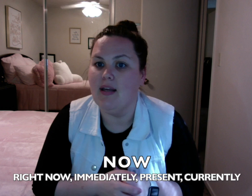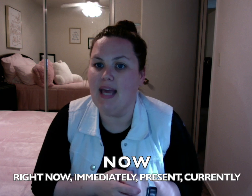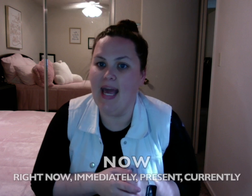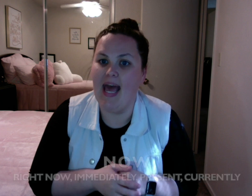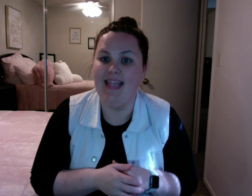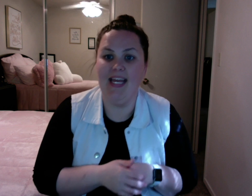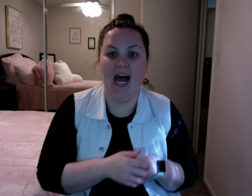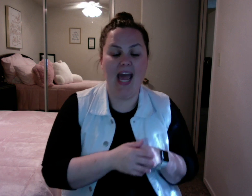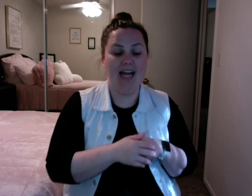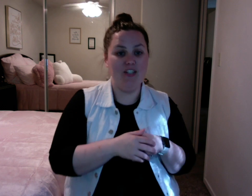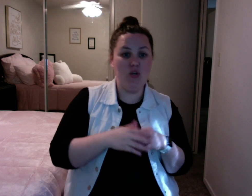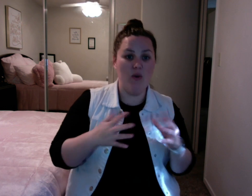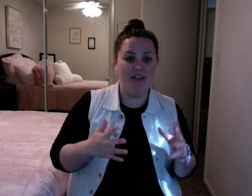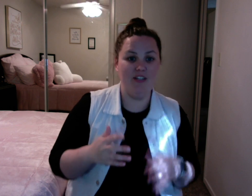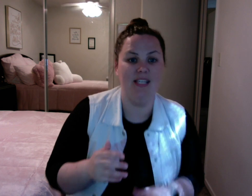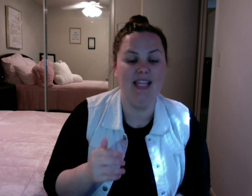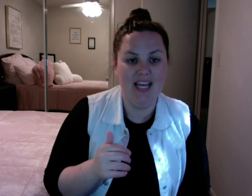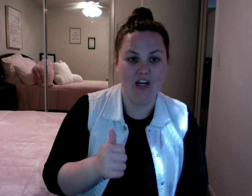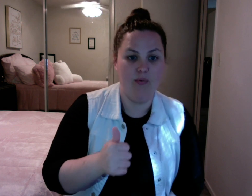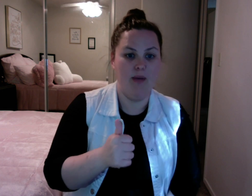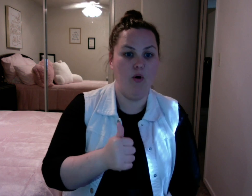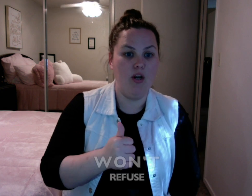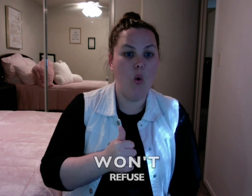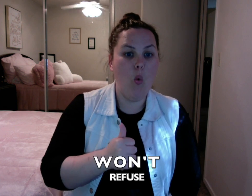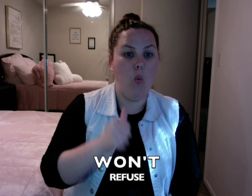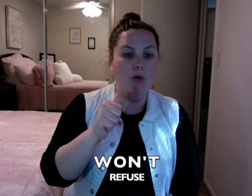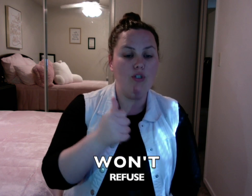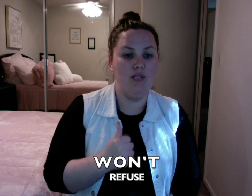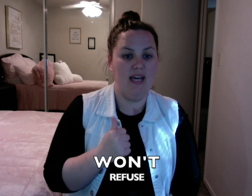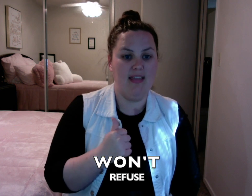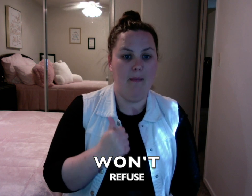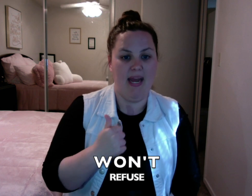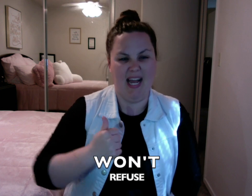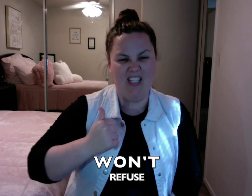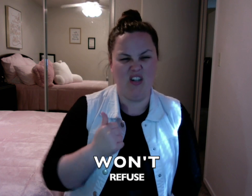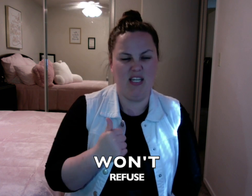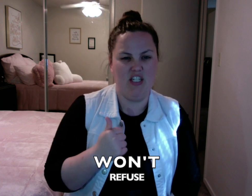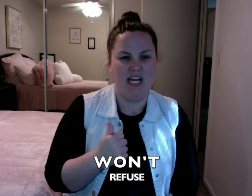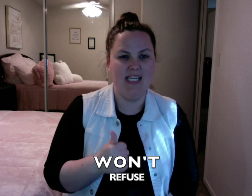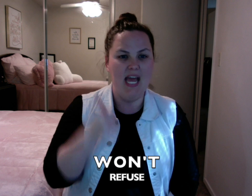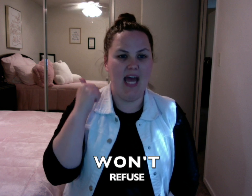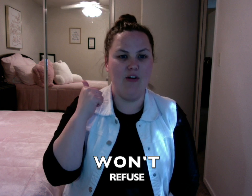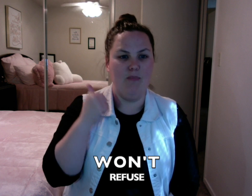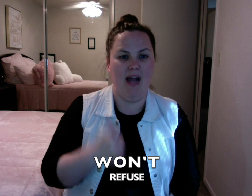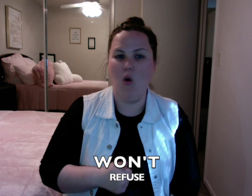Okay, and then I added two others that I think are really important. Won't, you take a thumb and it kind of starts at your chest and it goes back.